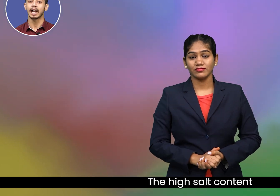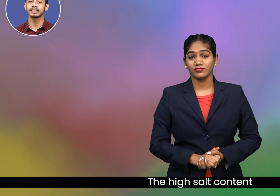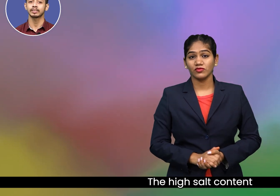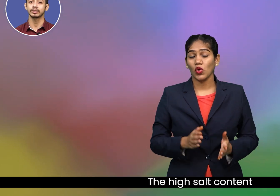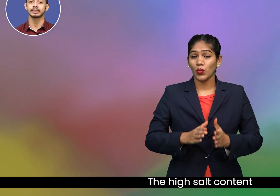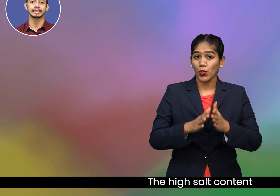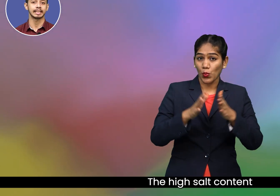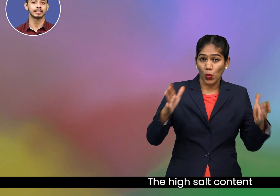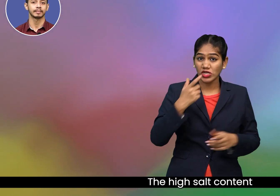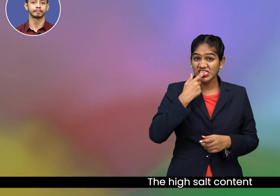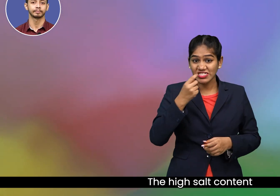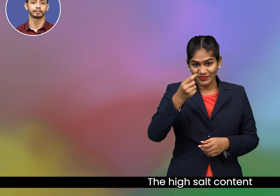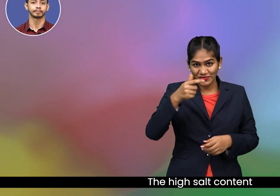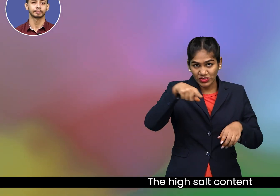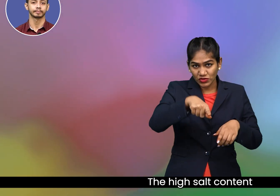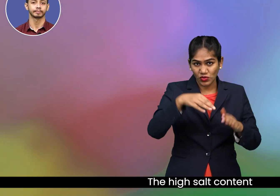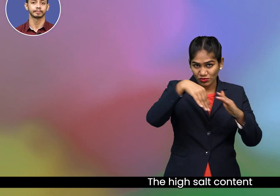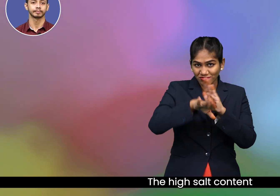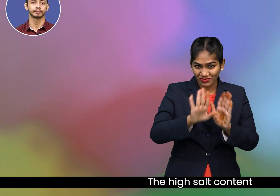The high salt content